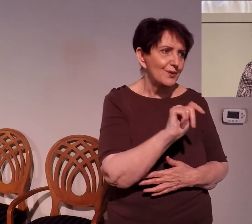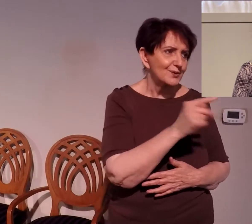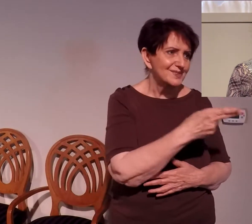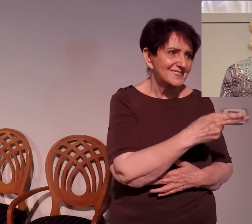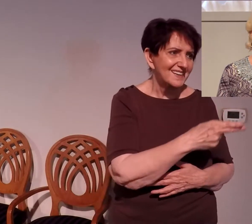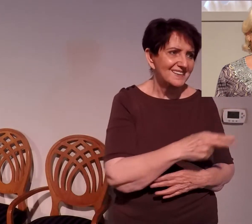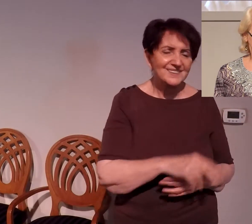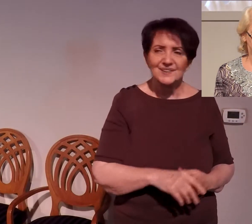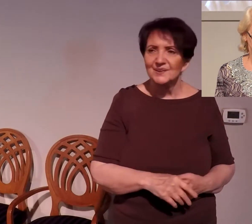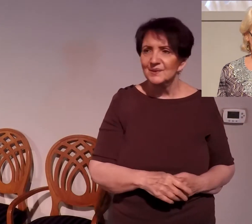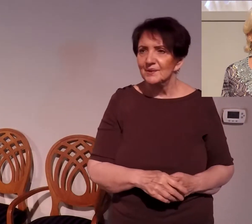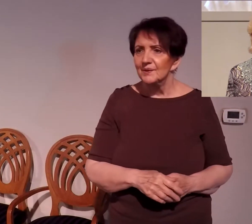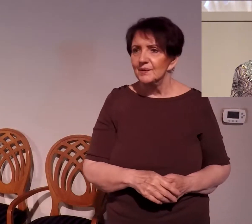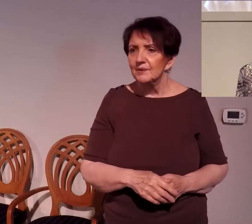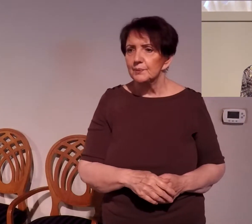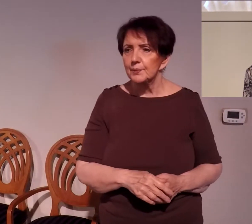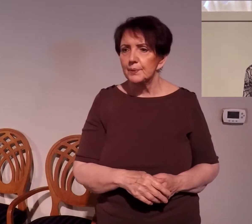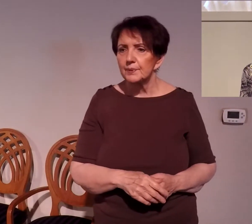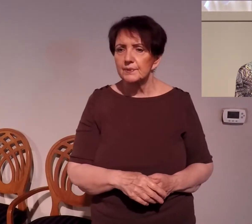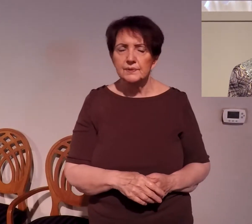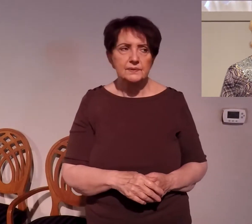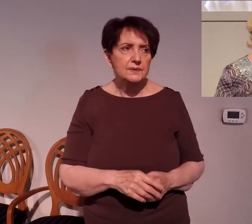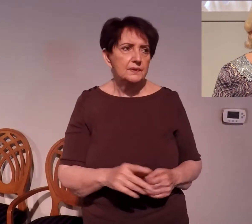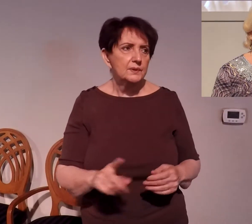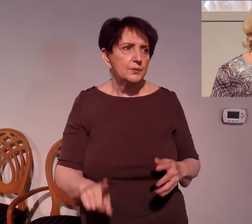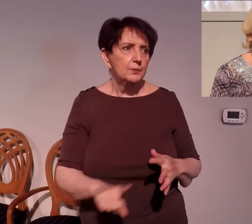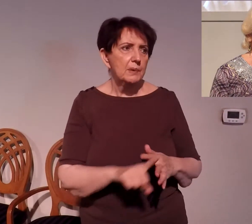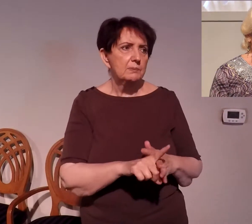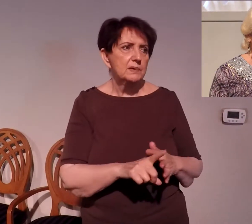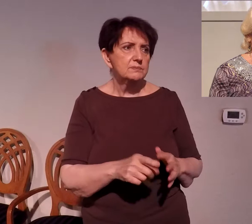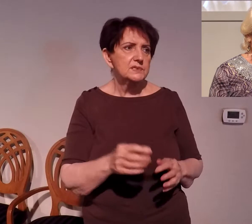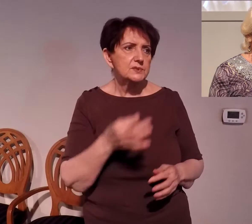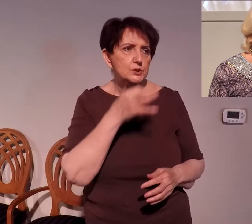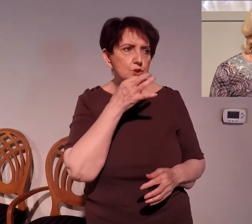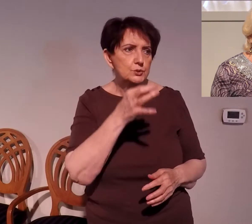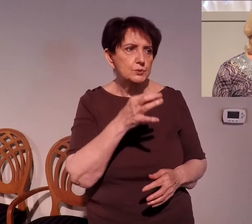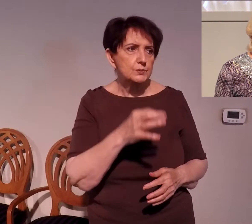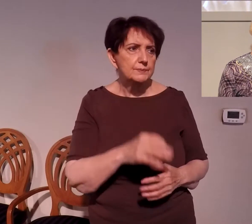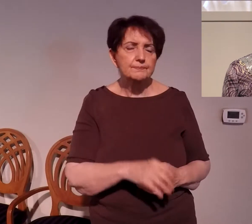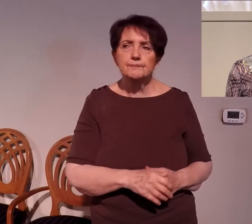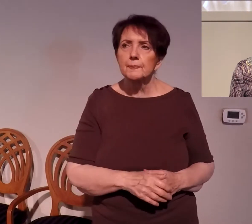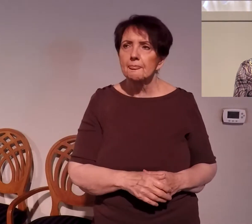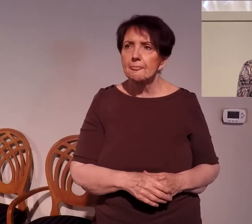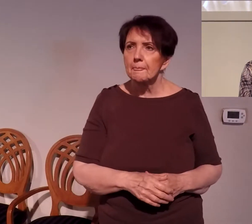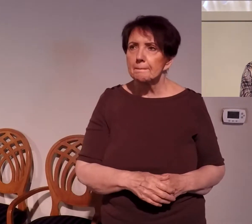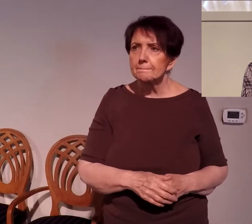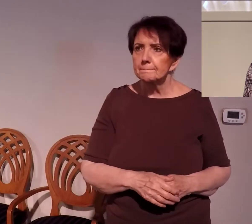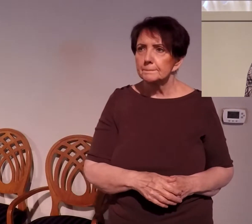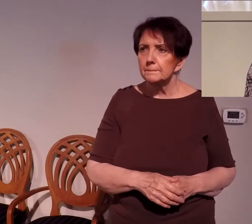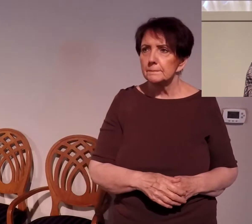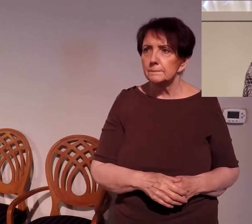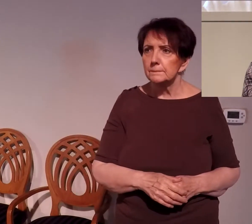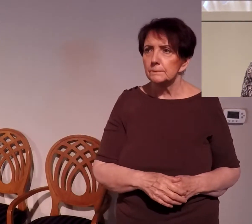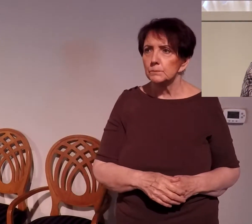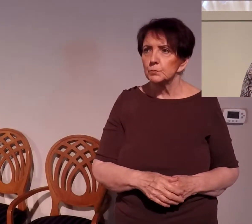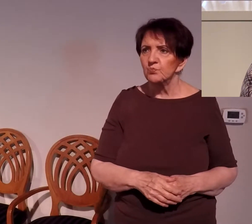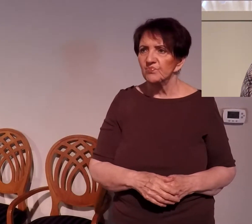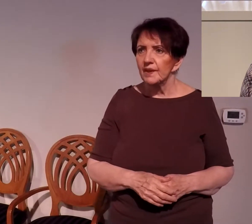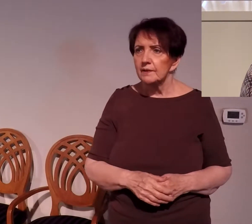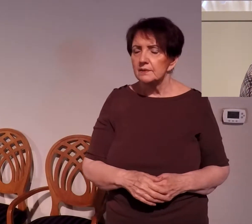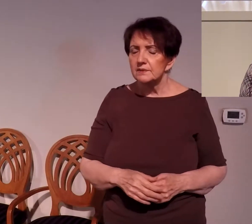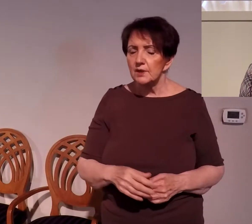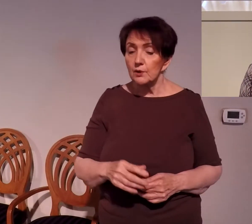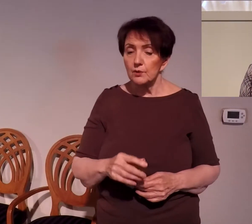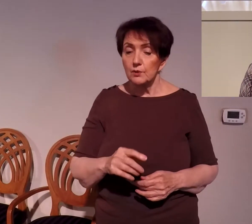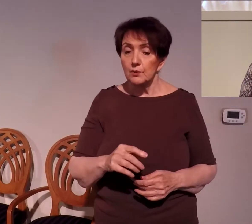Tuesday. Okay, thank you. So it's coming up. So it's in the pulse. So we want to explore the qualities of this